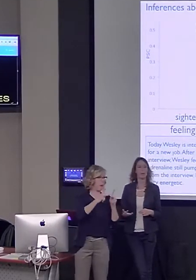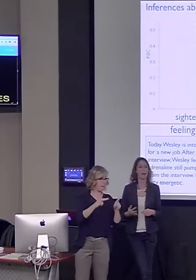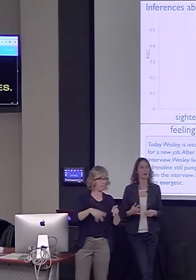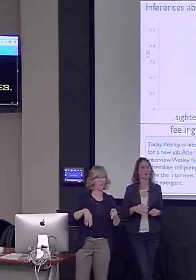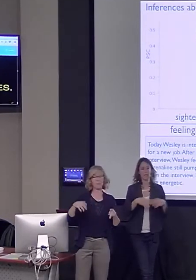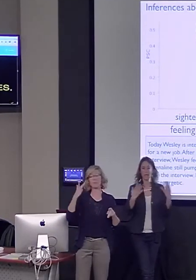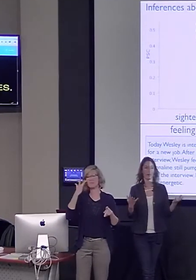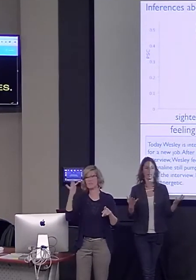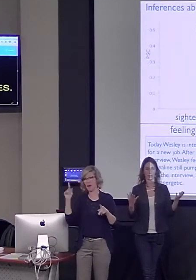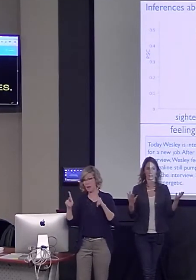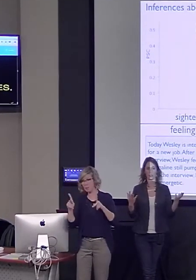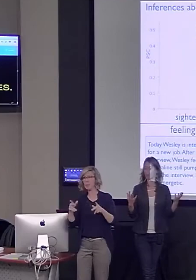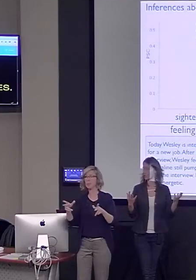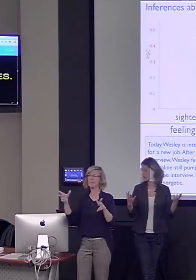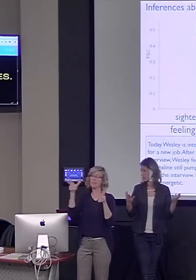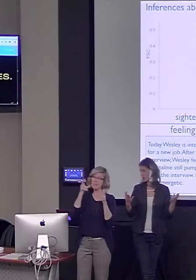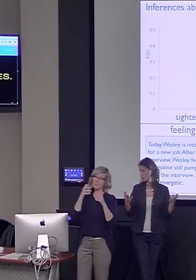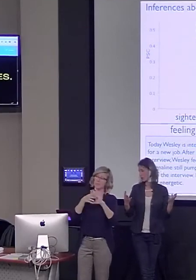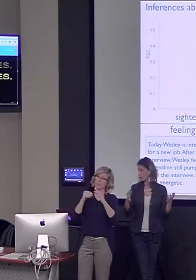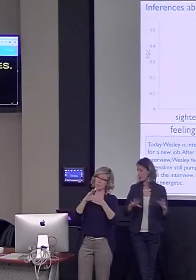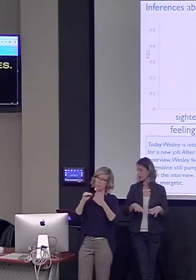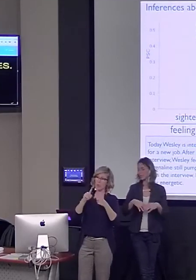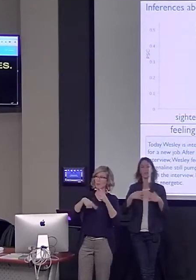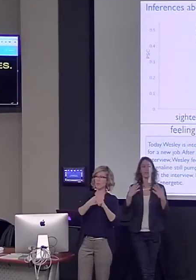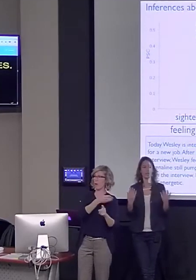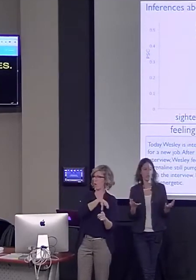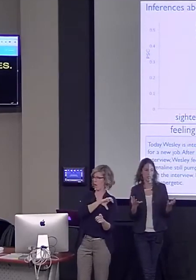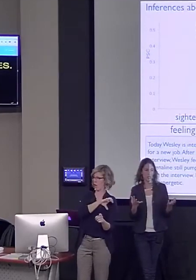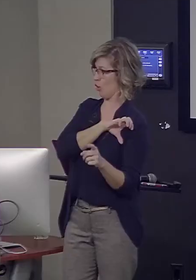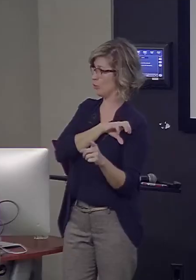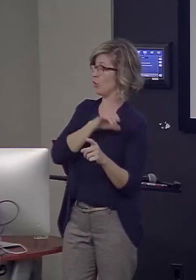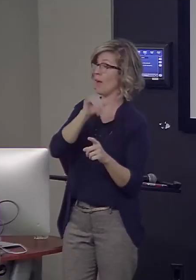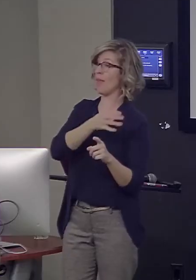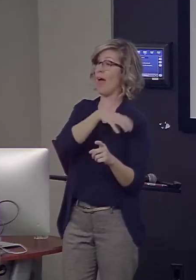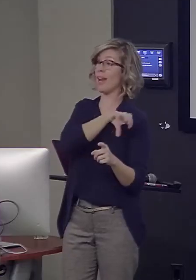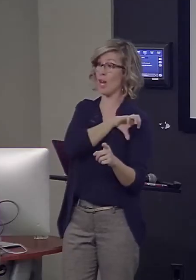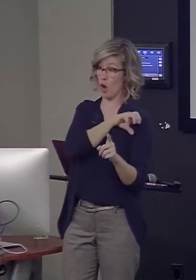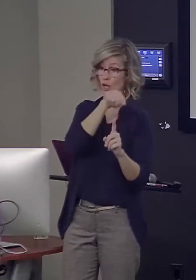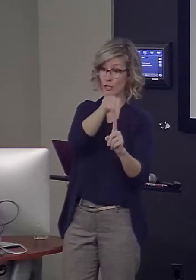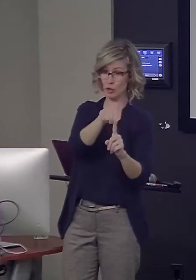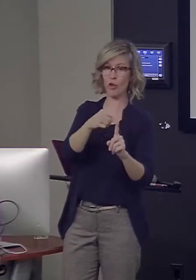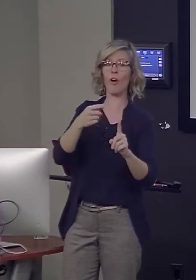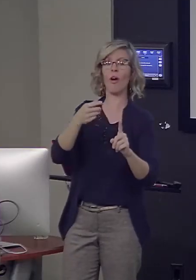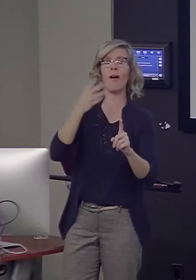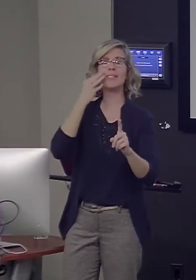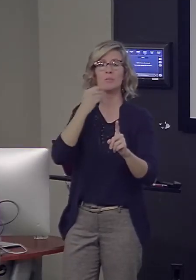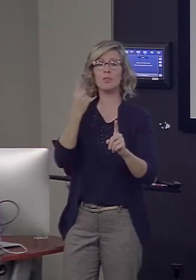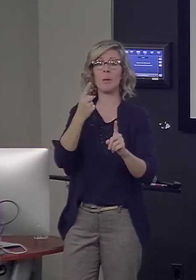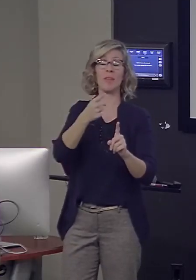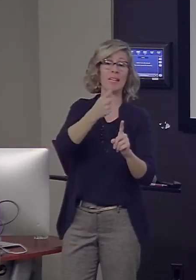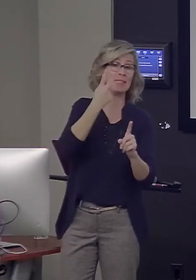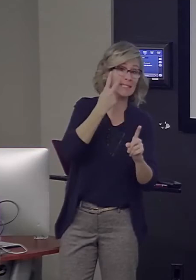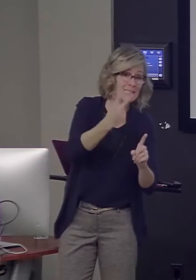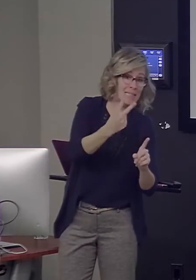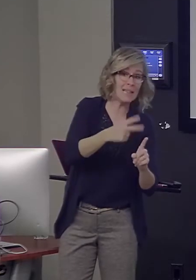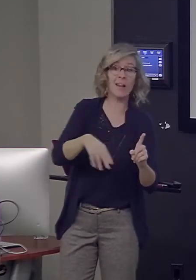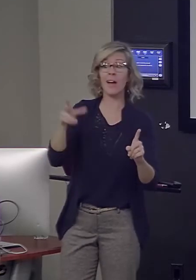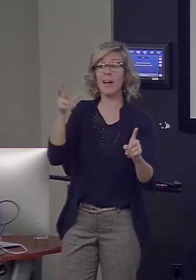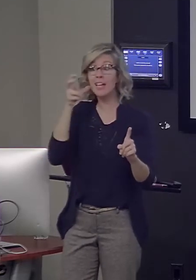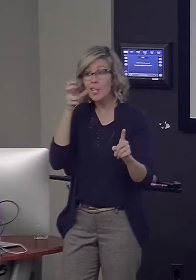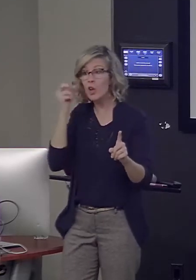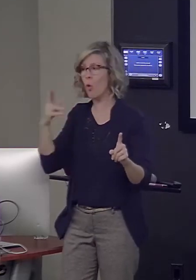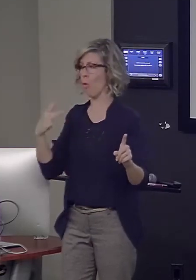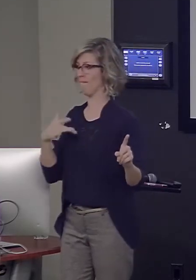stories about characters who were either experiencing hearing events, seeing events, or feeling events that were